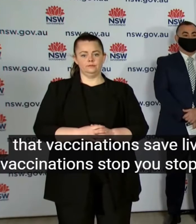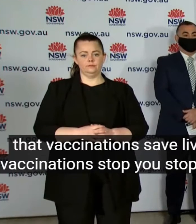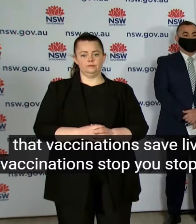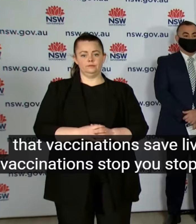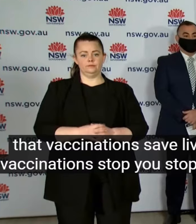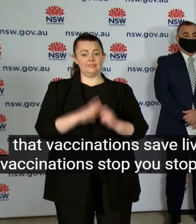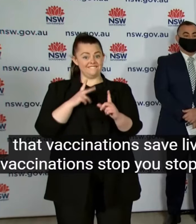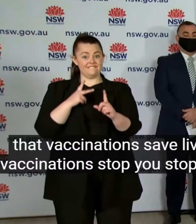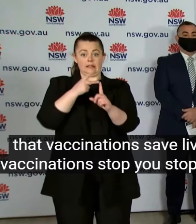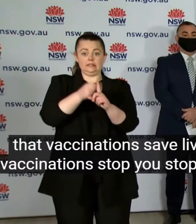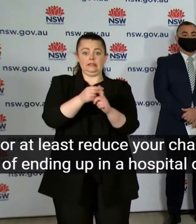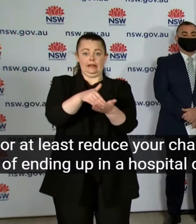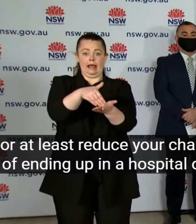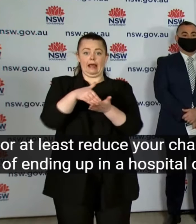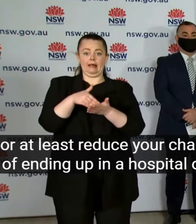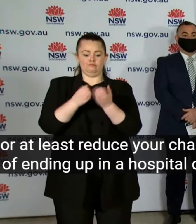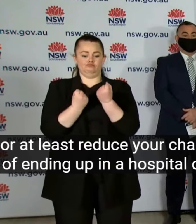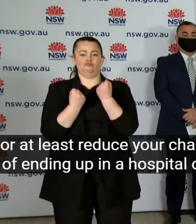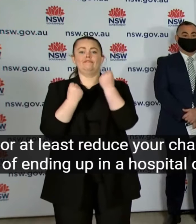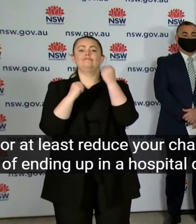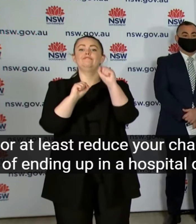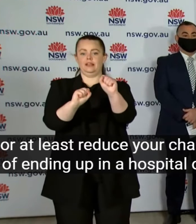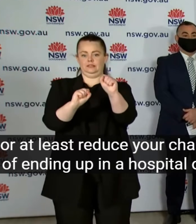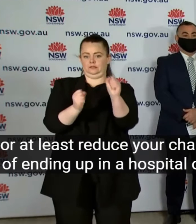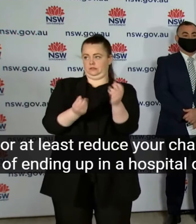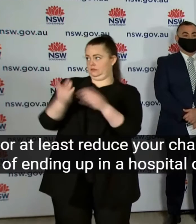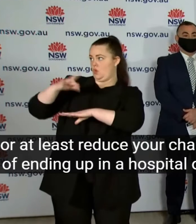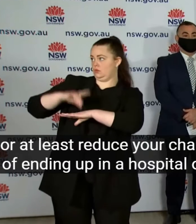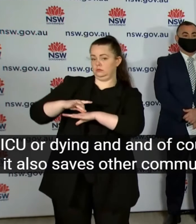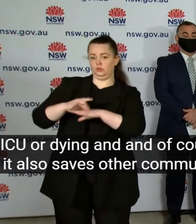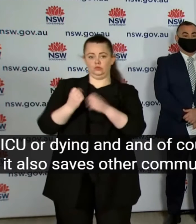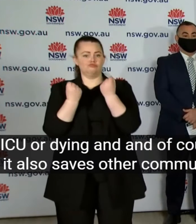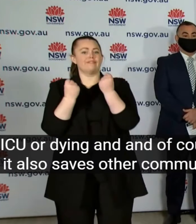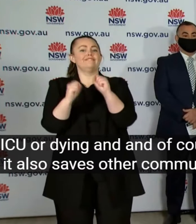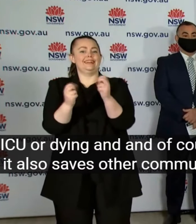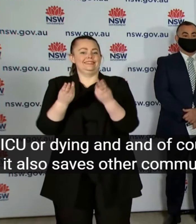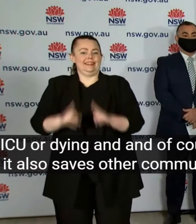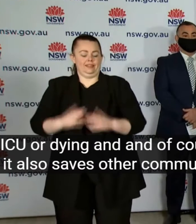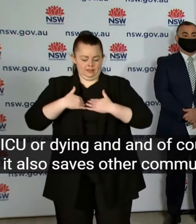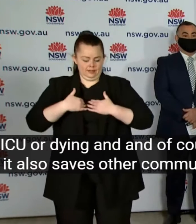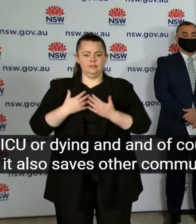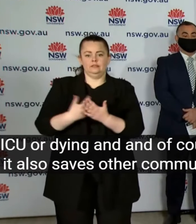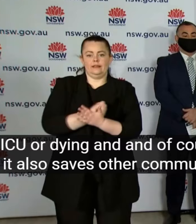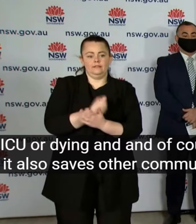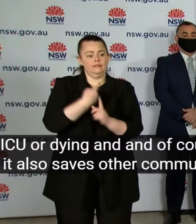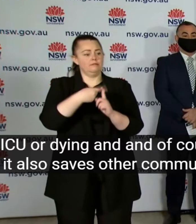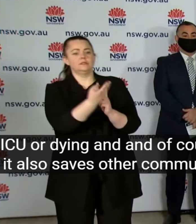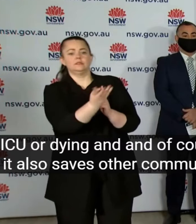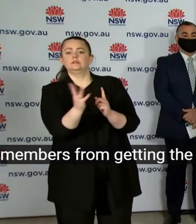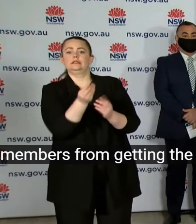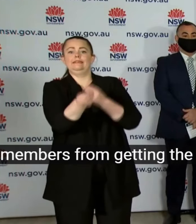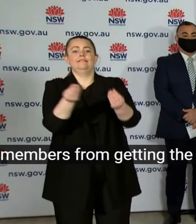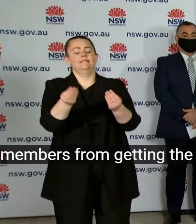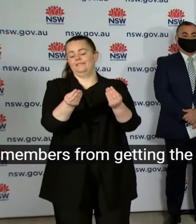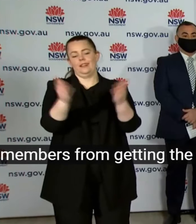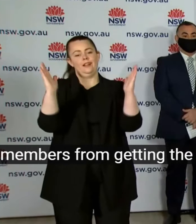chances of ending up in hospital or in ICU or dying. And of course, it also saves other community members from getting the virus and